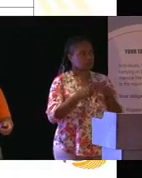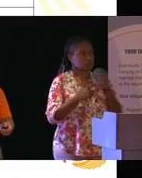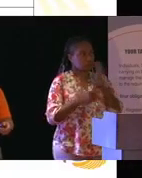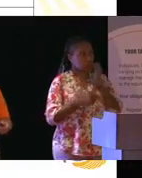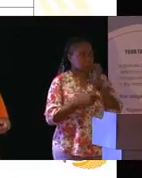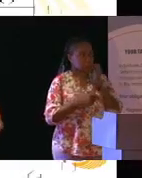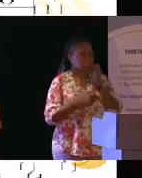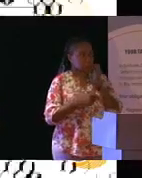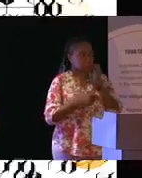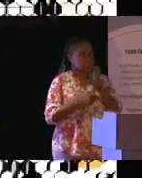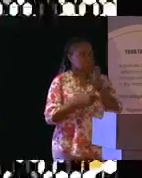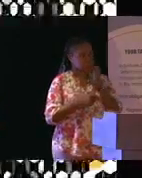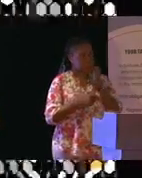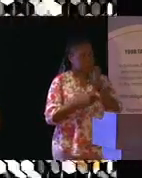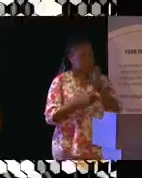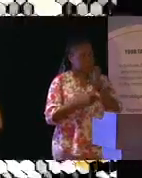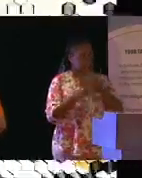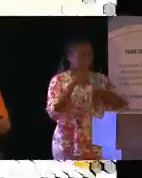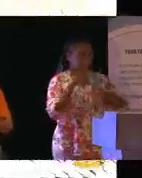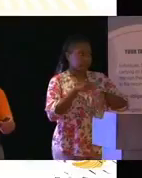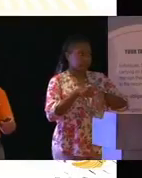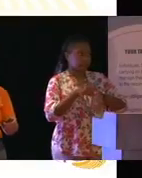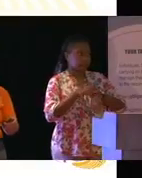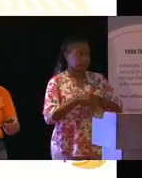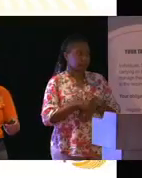So that is how it is populated.